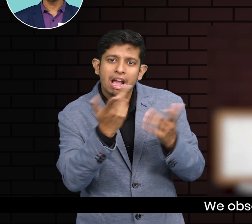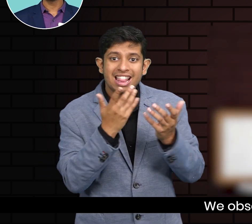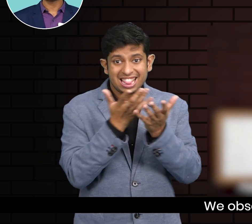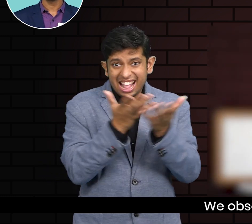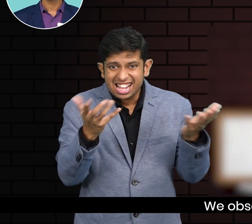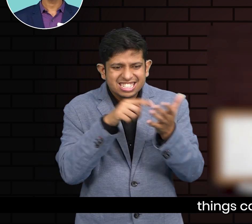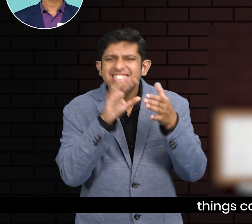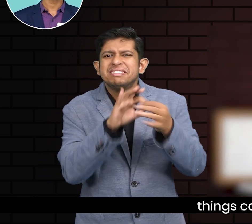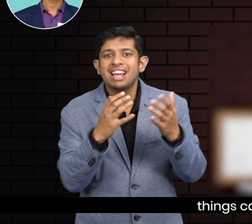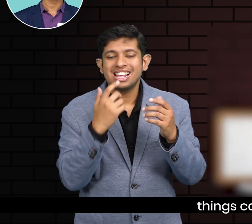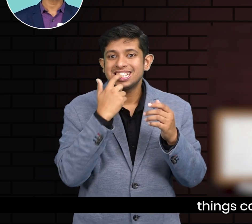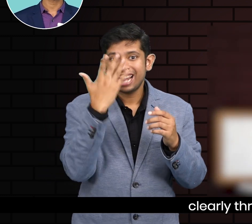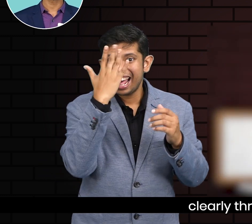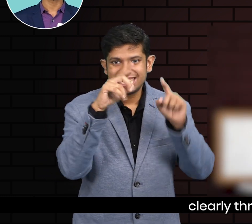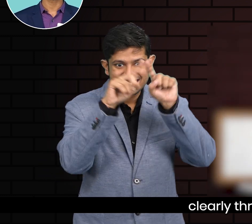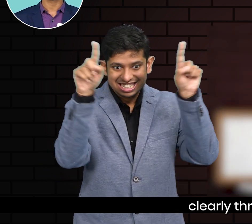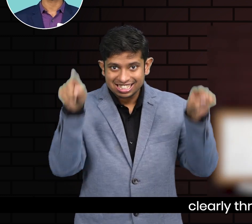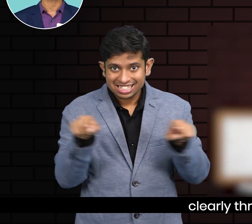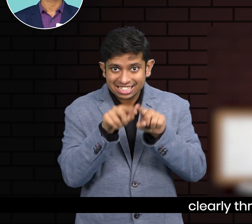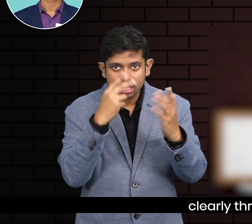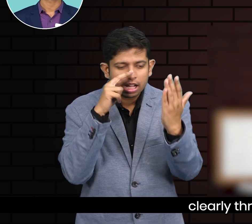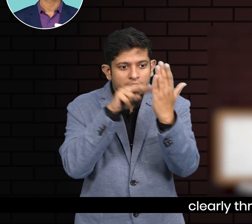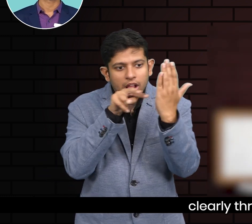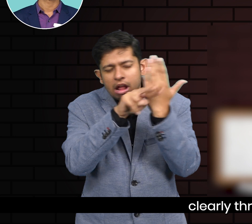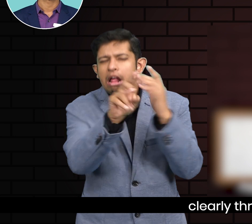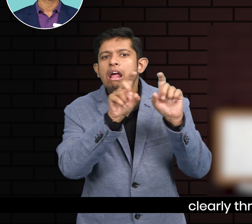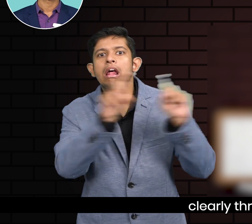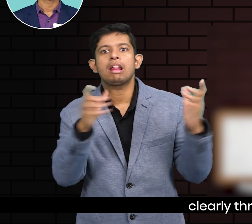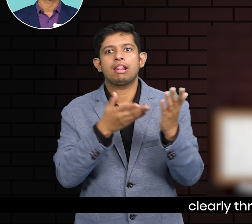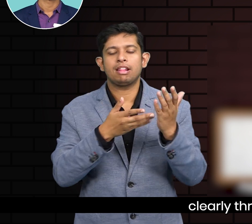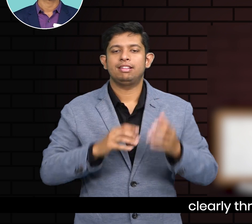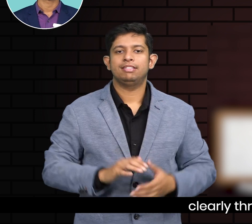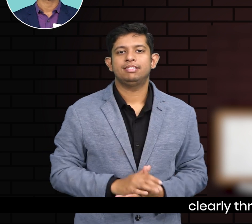We observe that things can be seen clearly through glass.